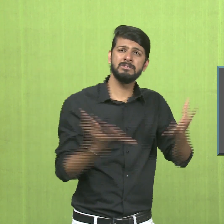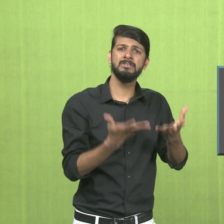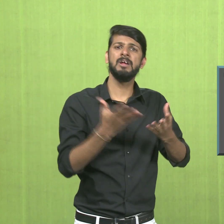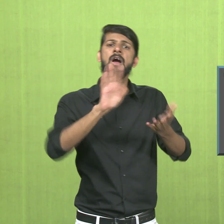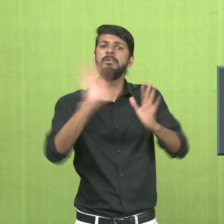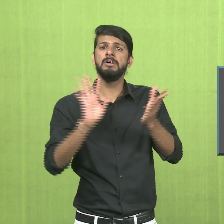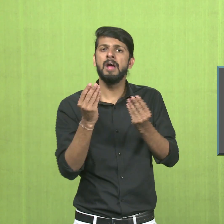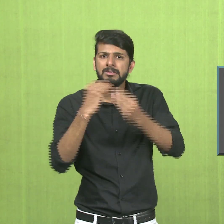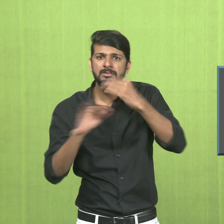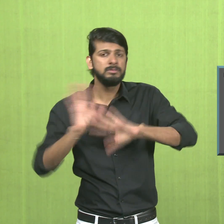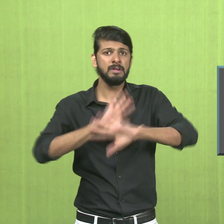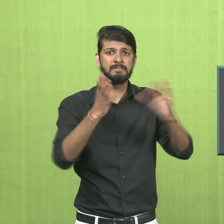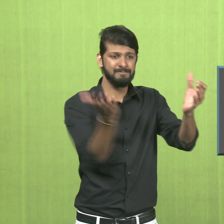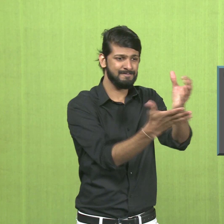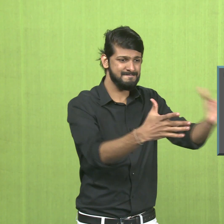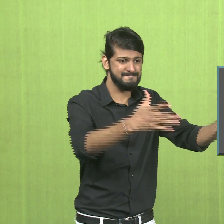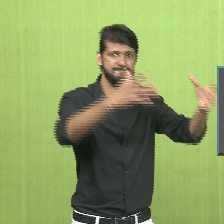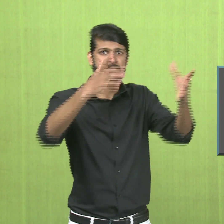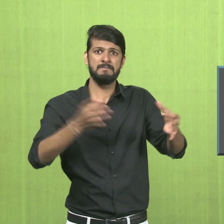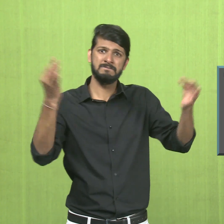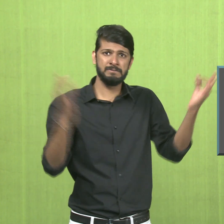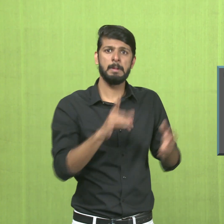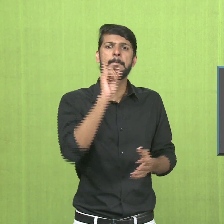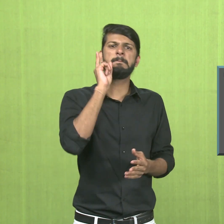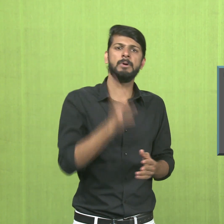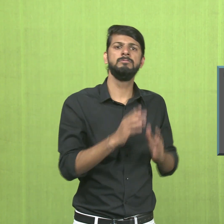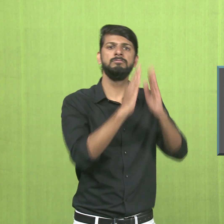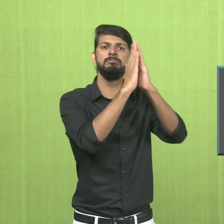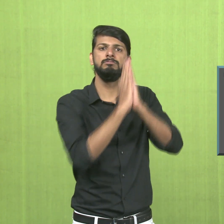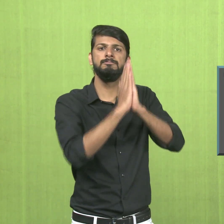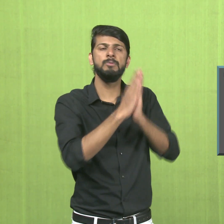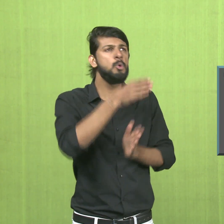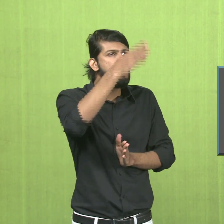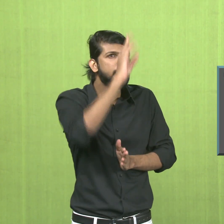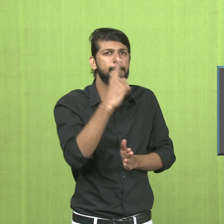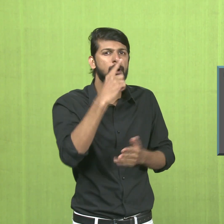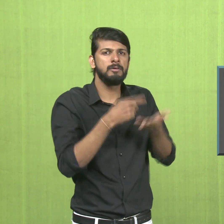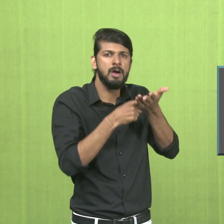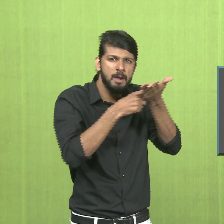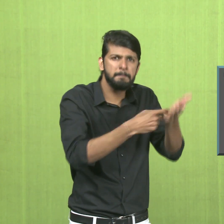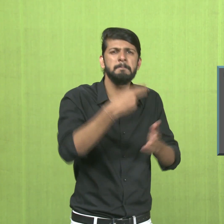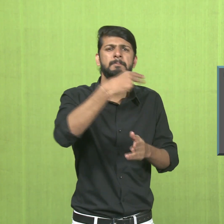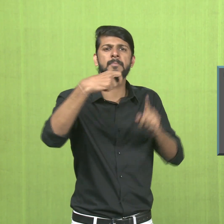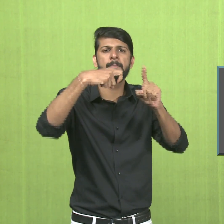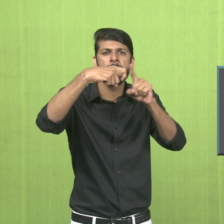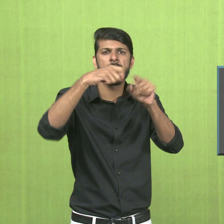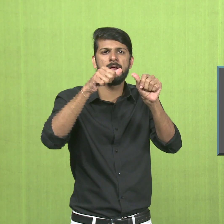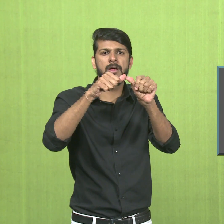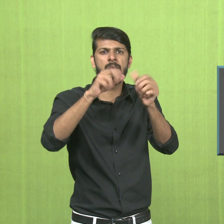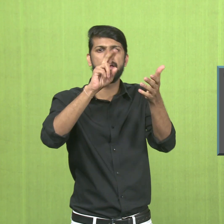paddy, before being distributed for use, is offered